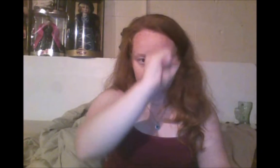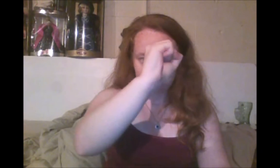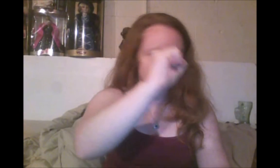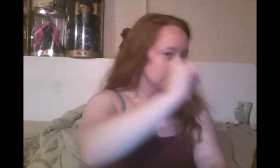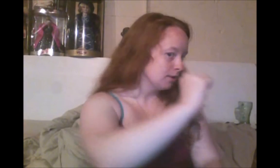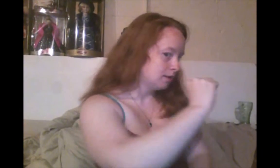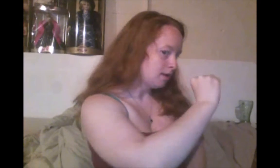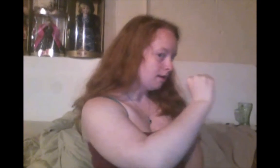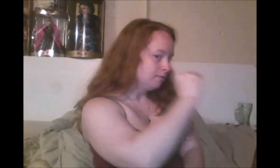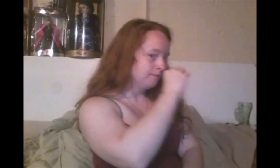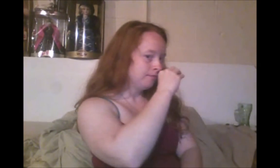Turn to the side.